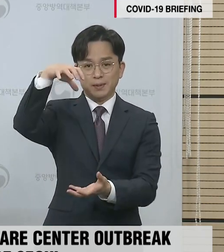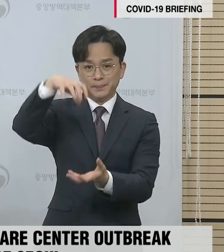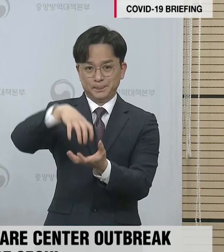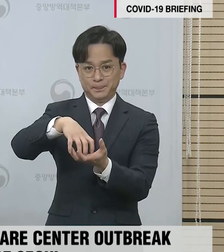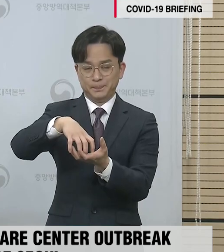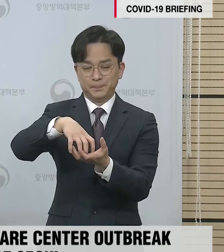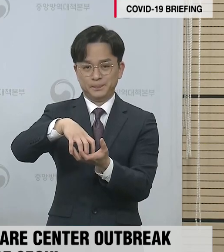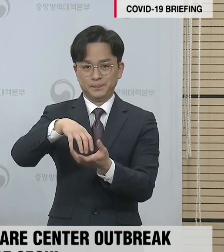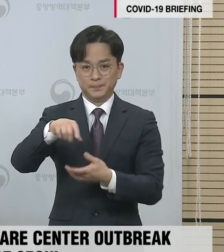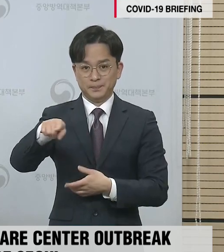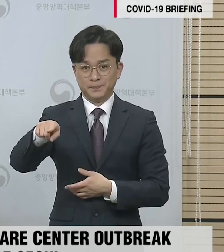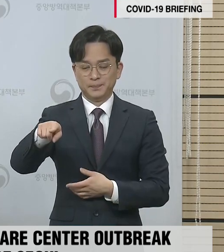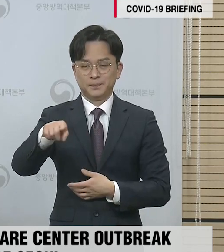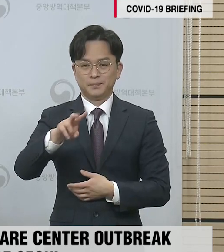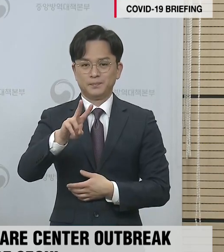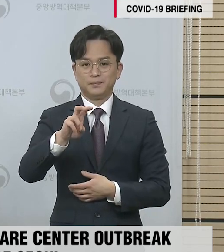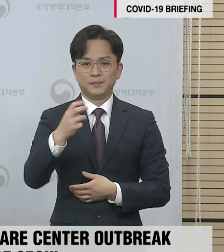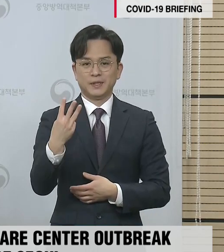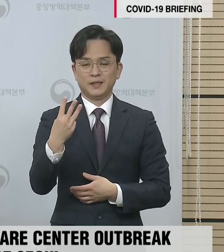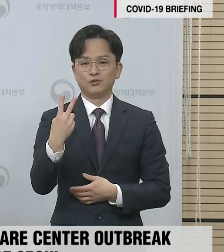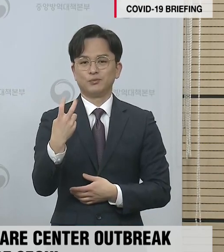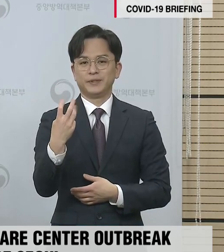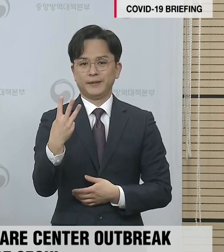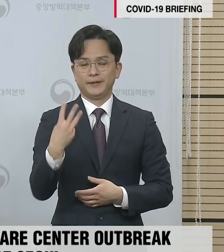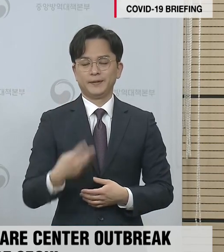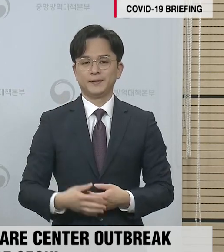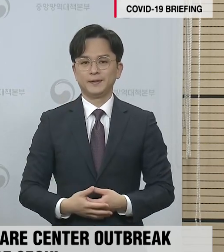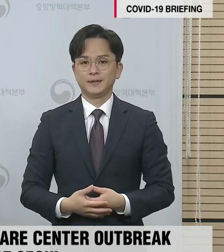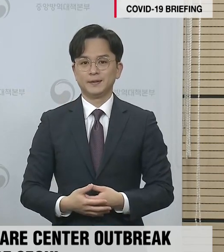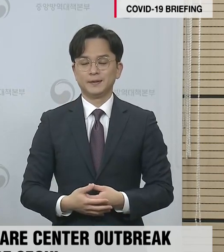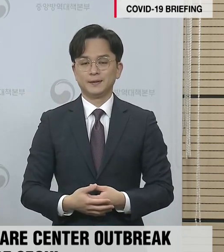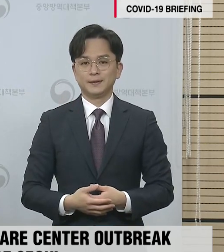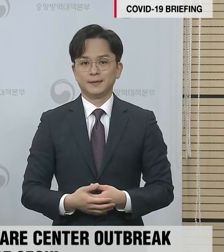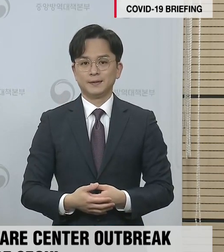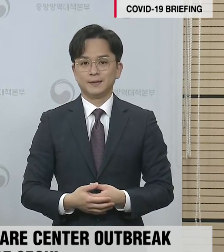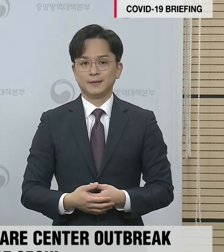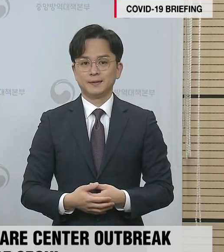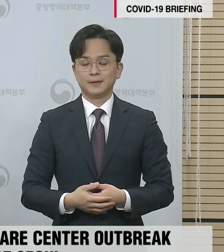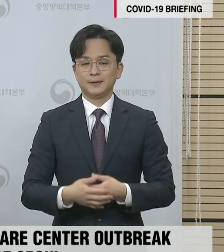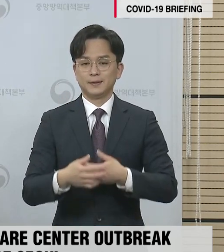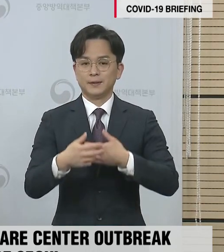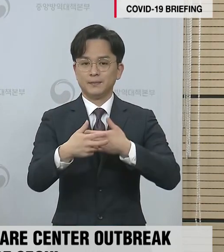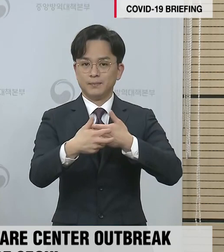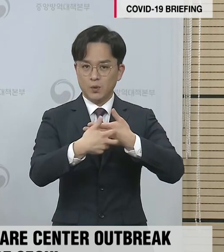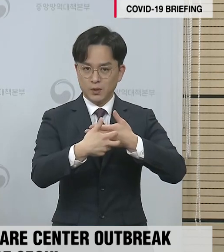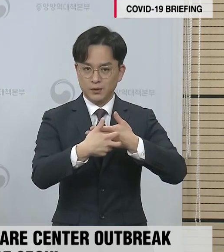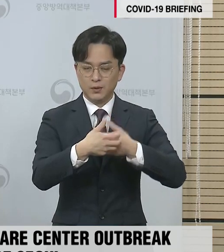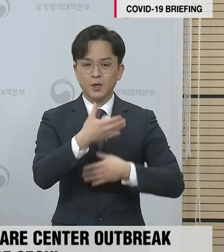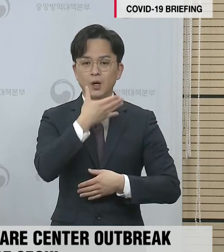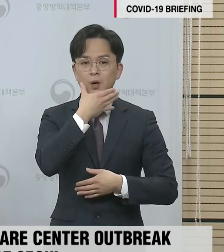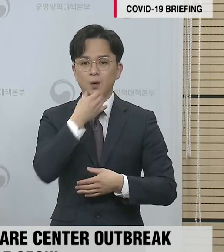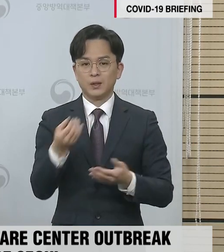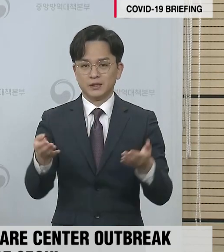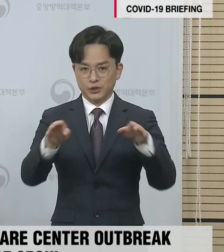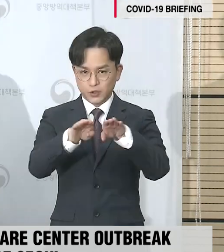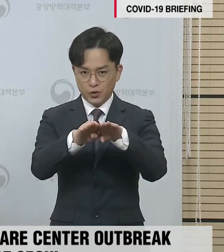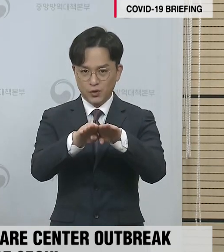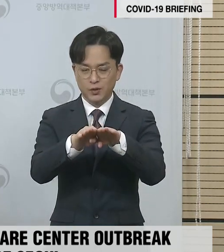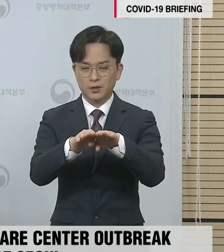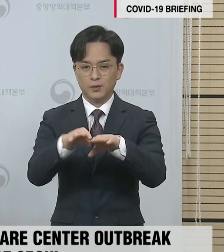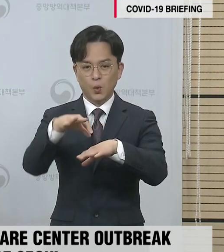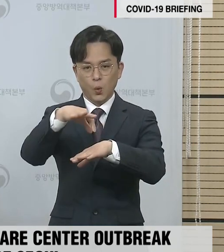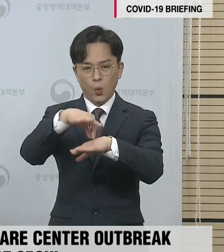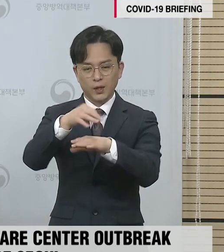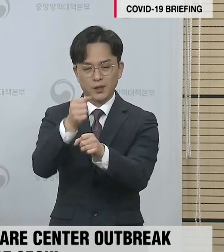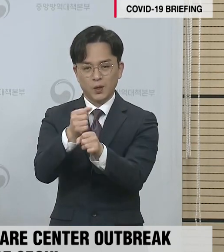and a total of 23 people have been confirmed to date. And as of now, we are seeing